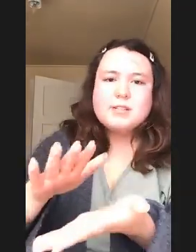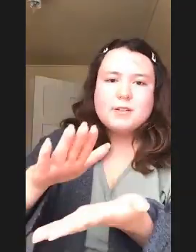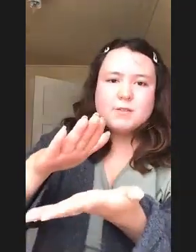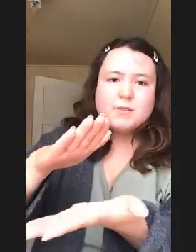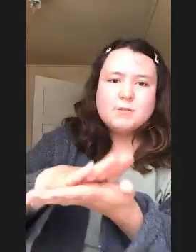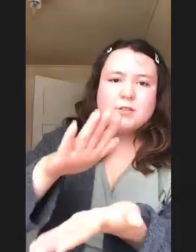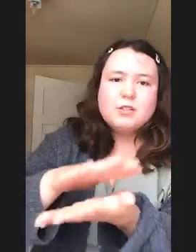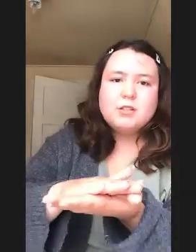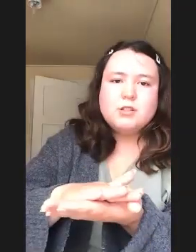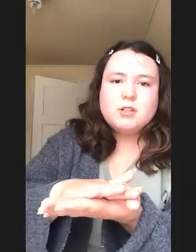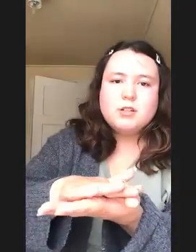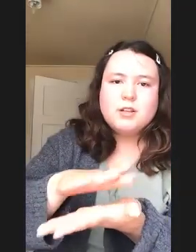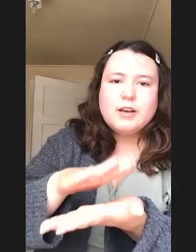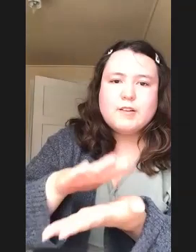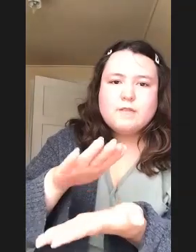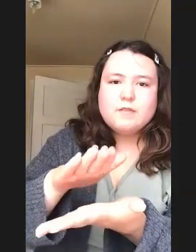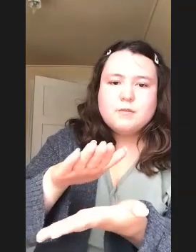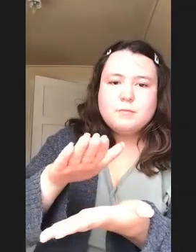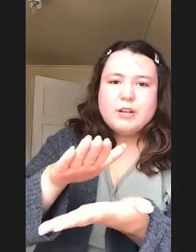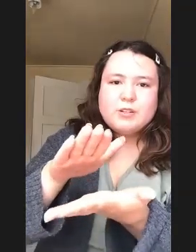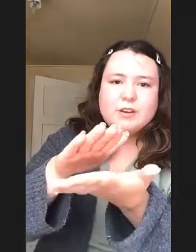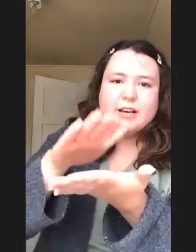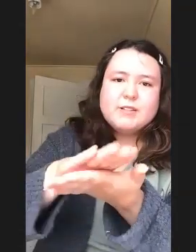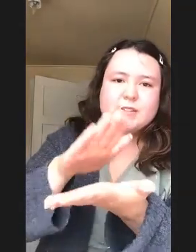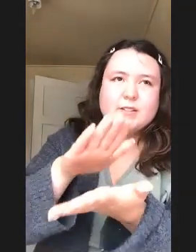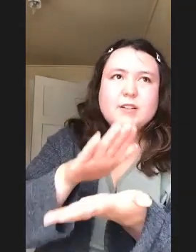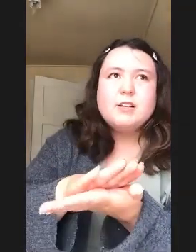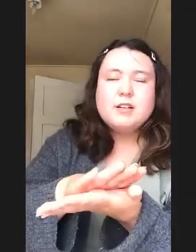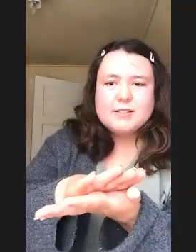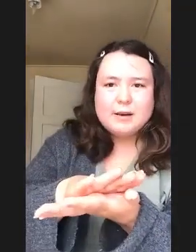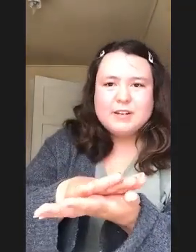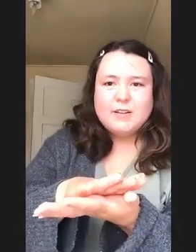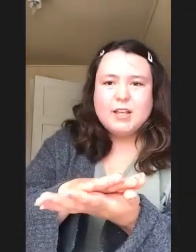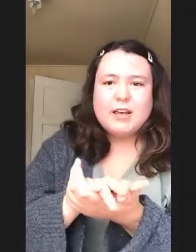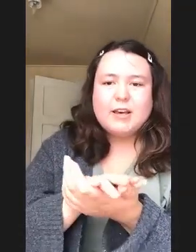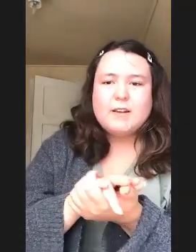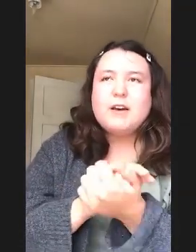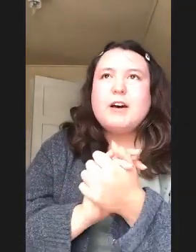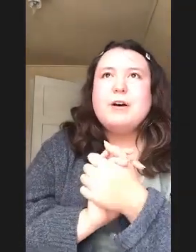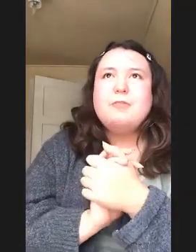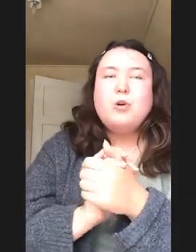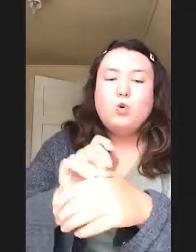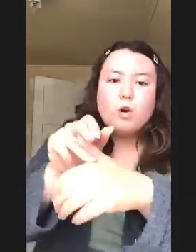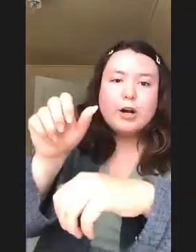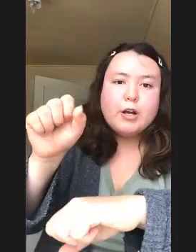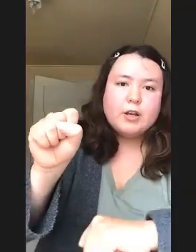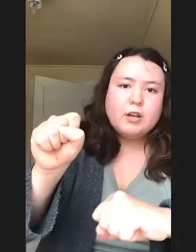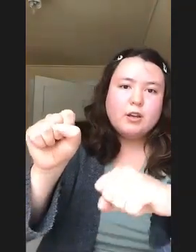So school, kind of bring your two hands and slap it down like that. Work,